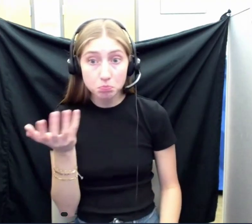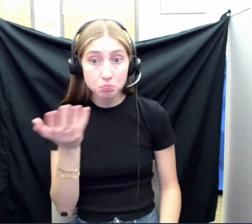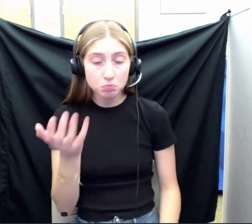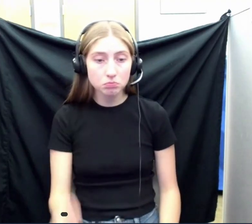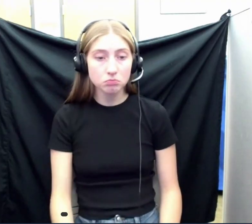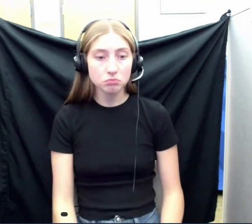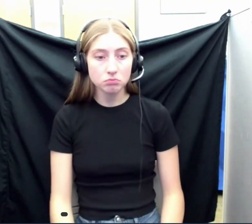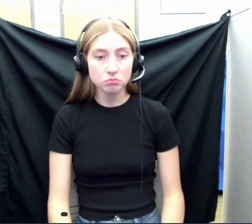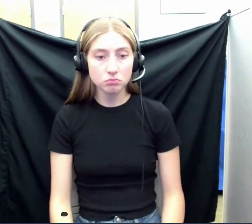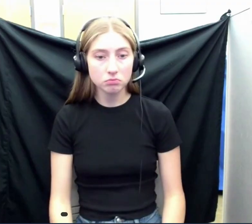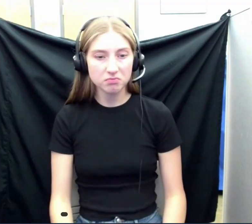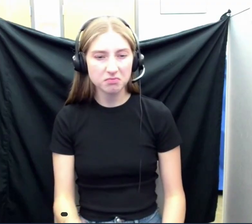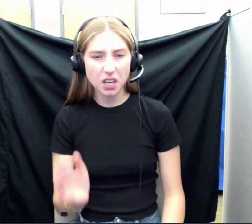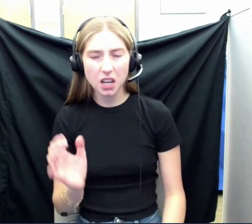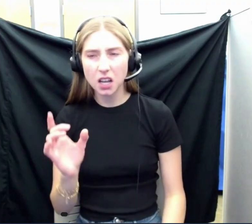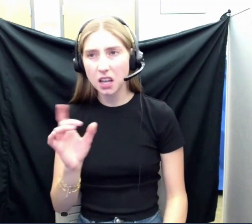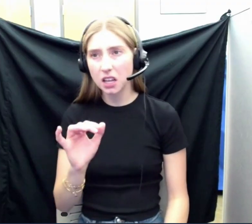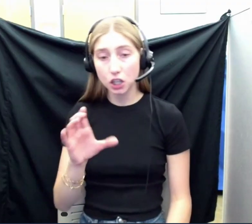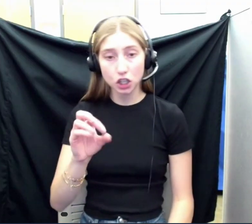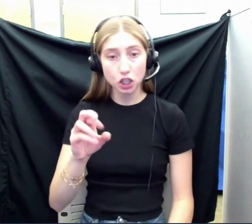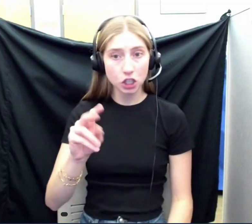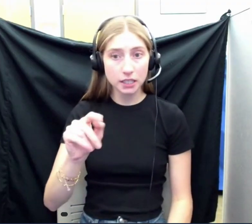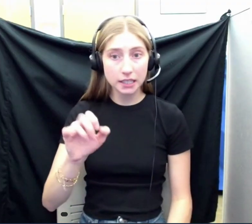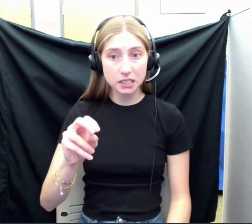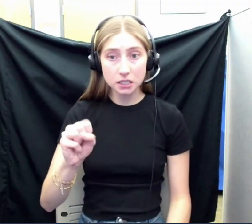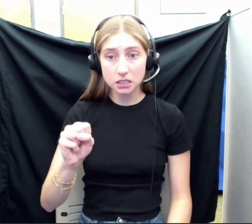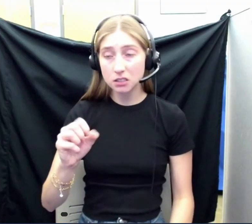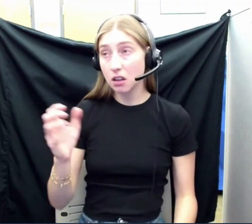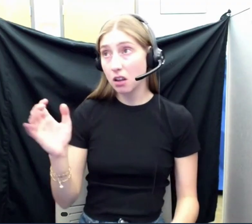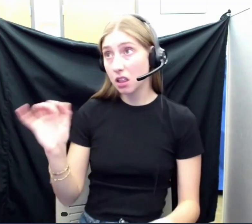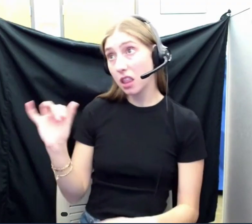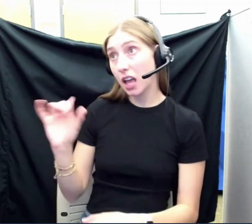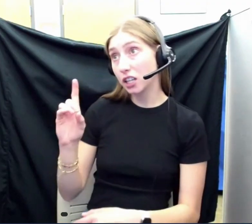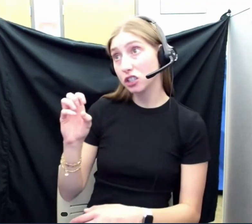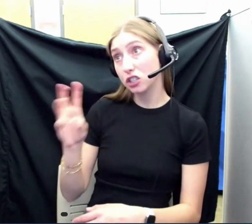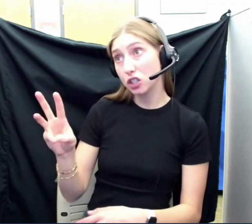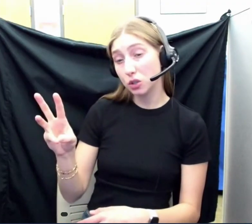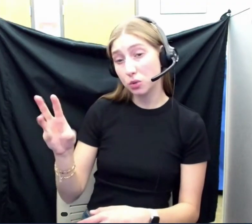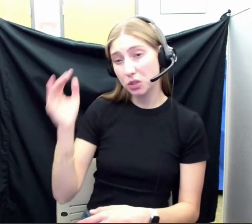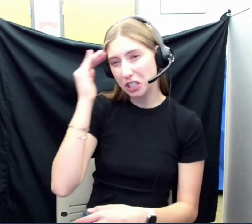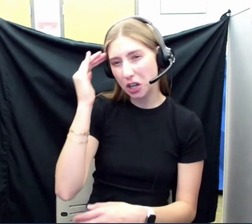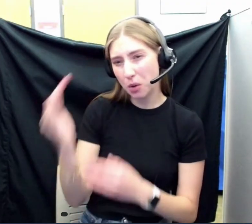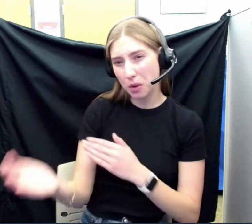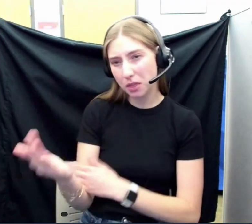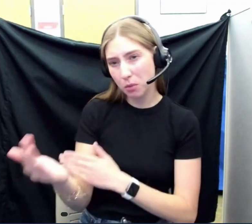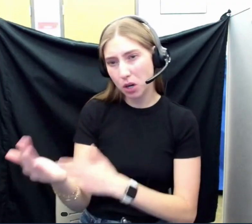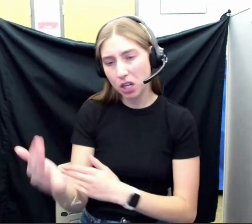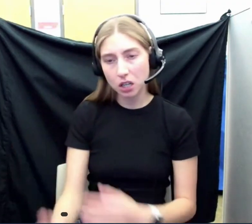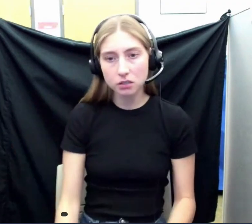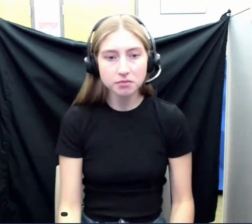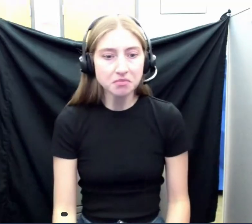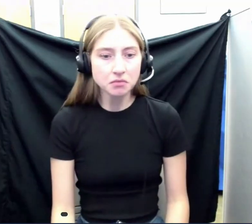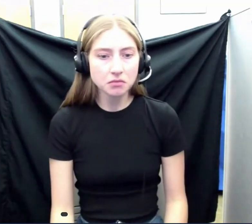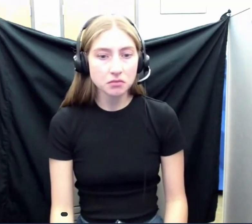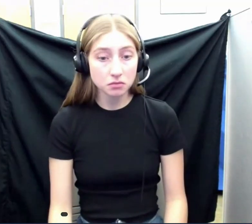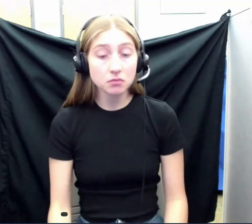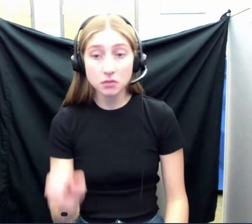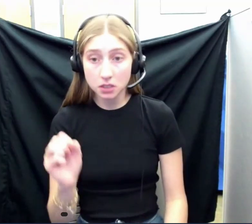dew, in the morning. Okay, dew on the grass. If you happen to get up nice and